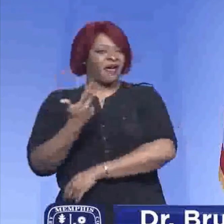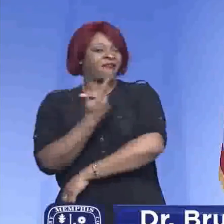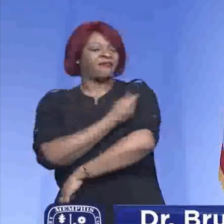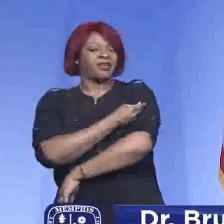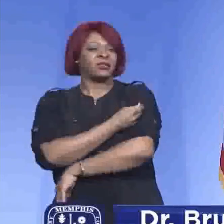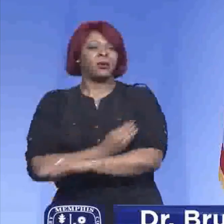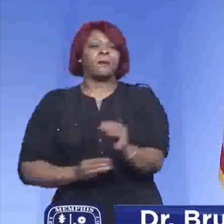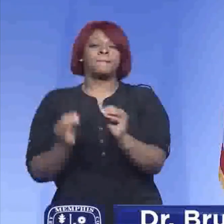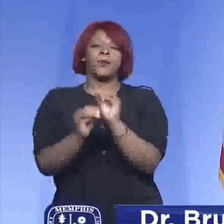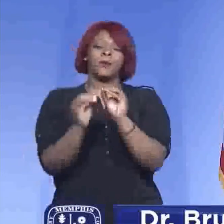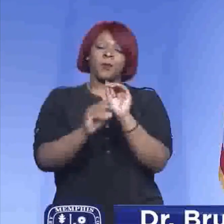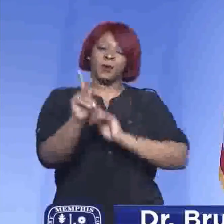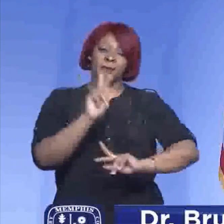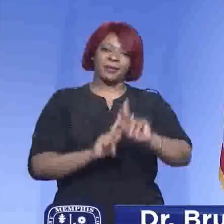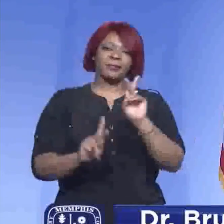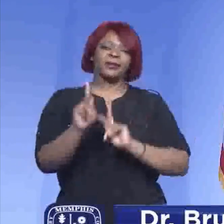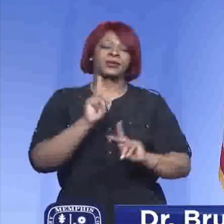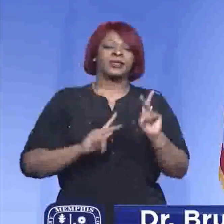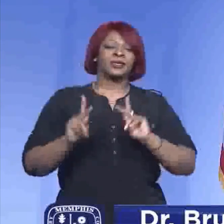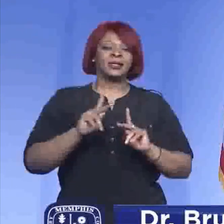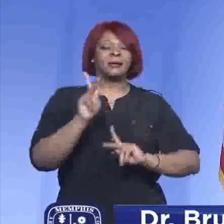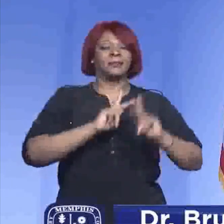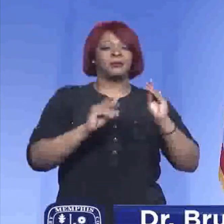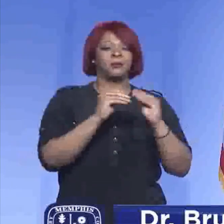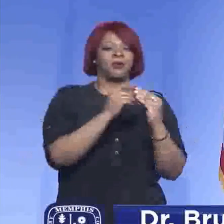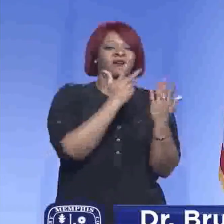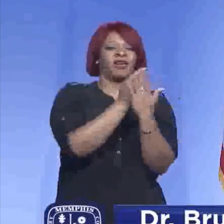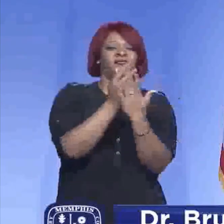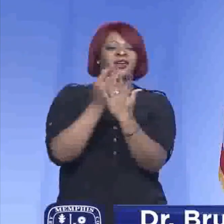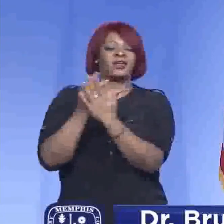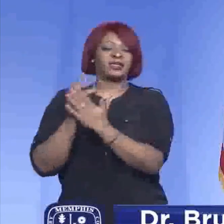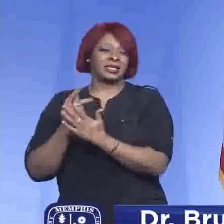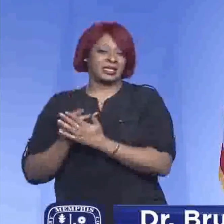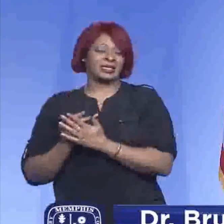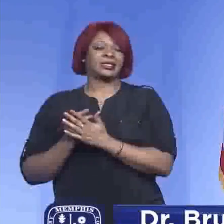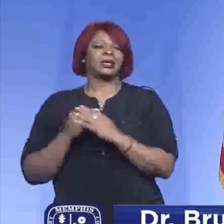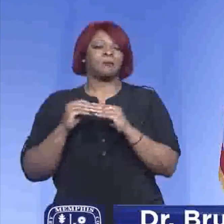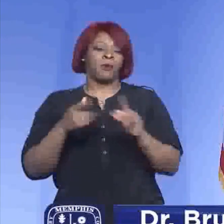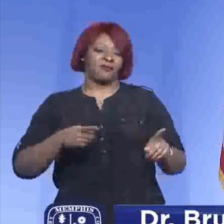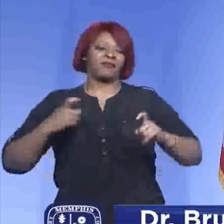more people and get our people vaccinated at a quicker time.